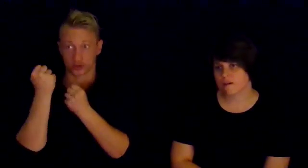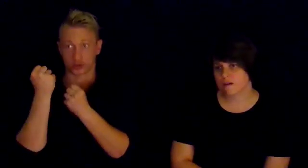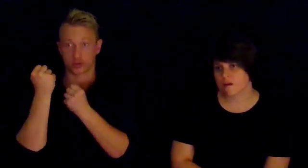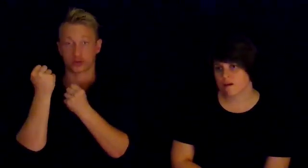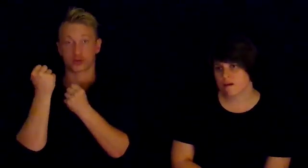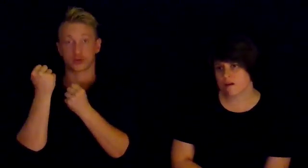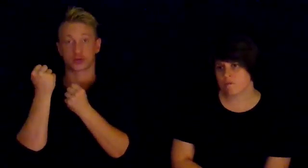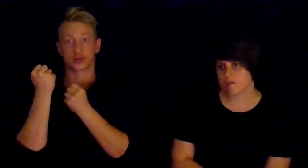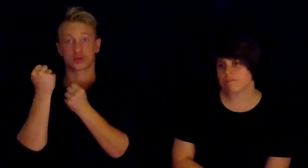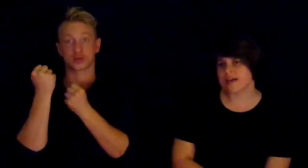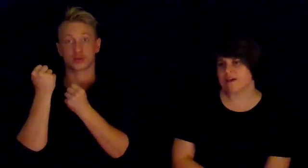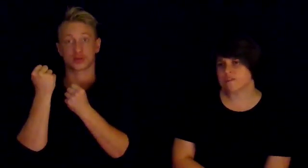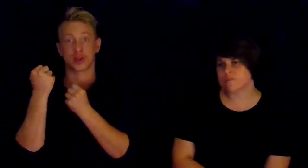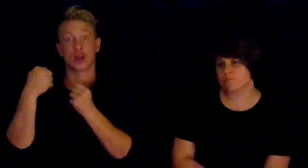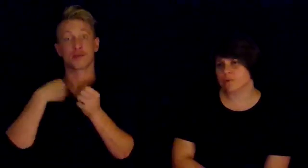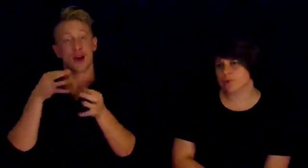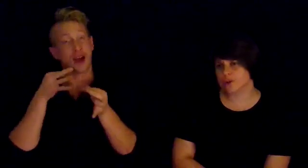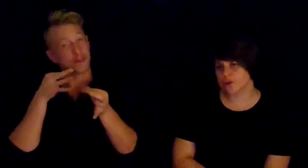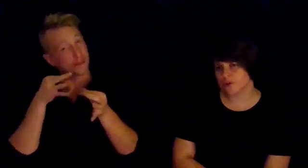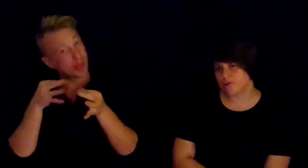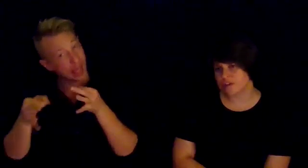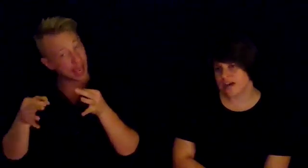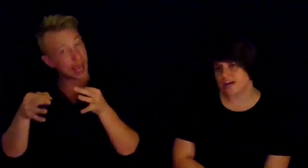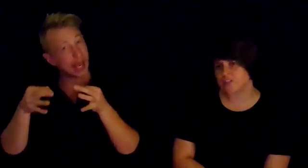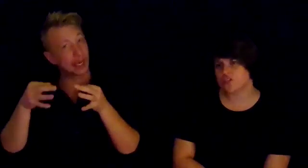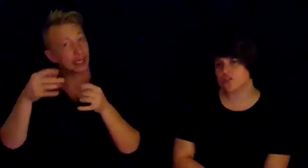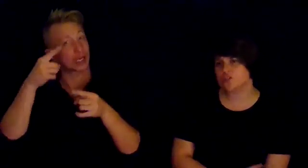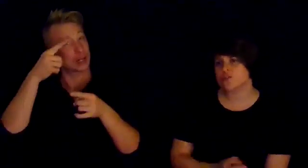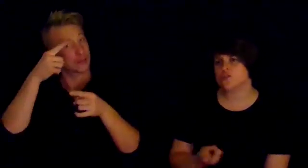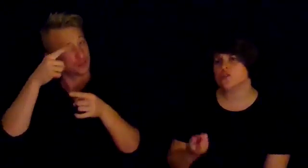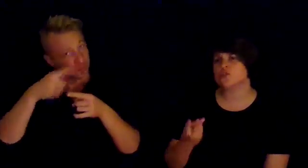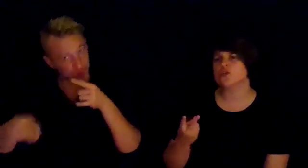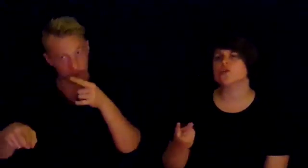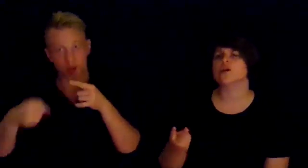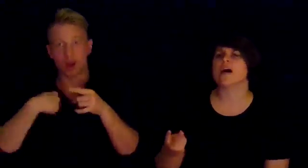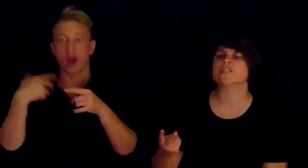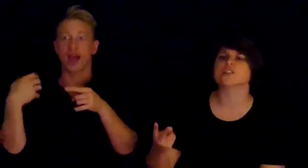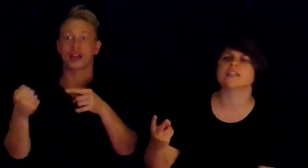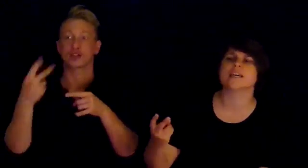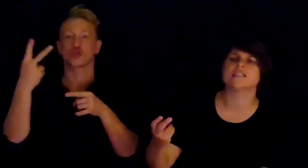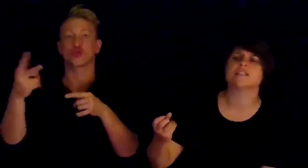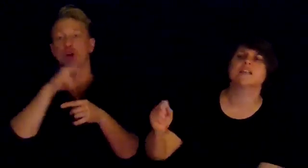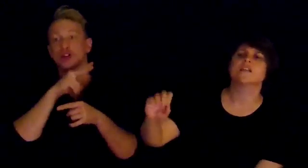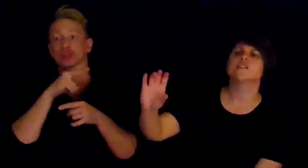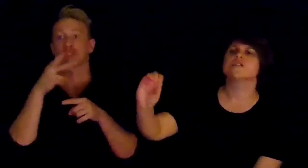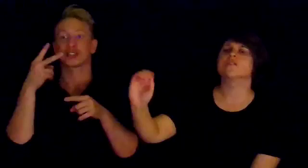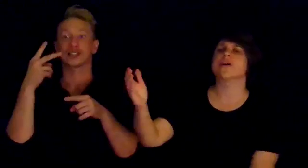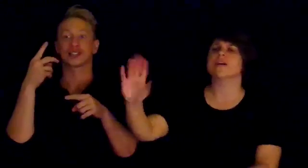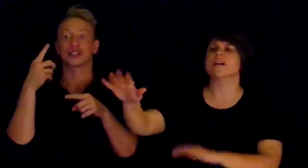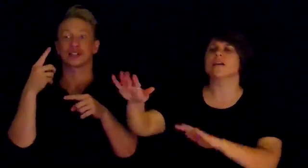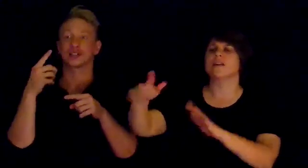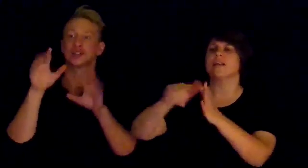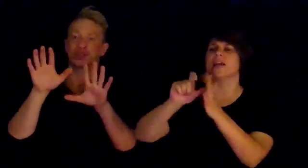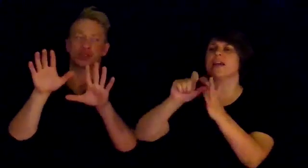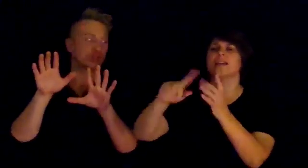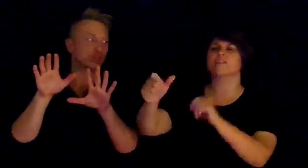my plan was approved. I had 200 and,